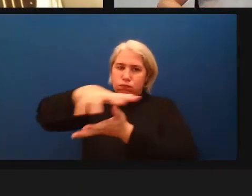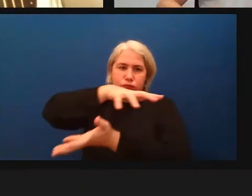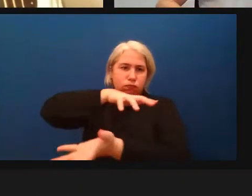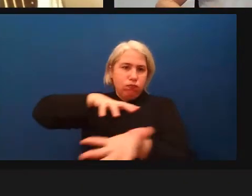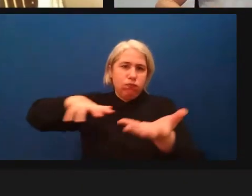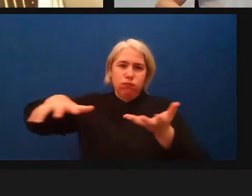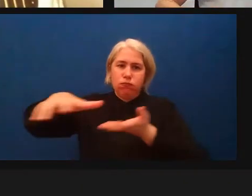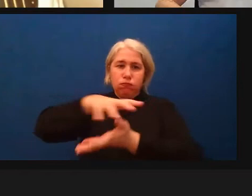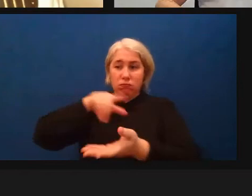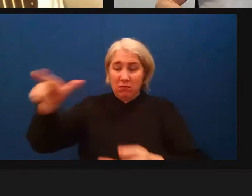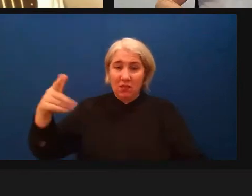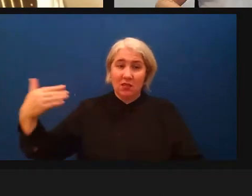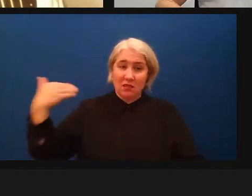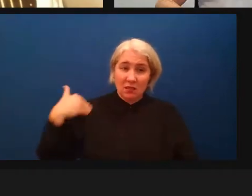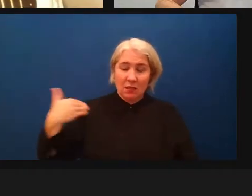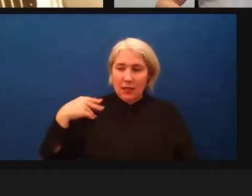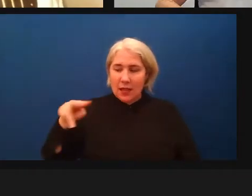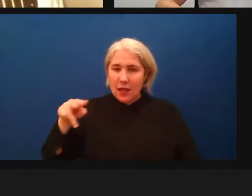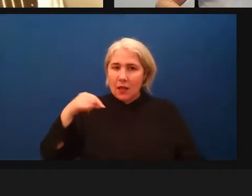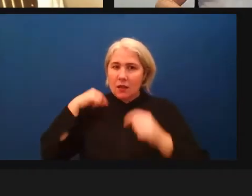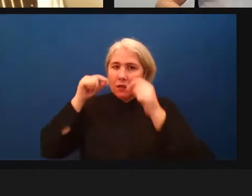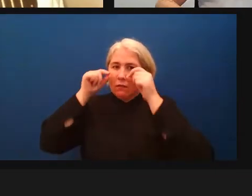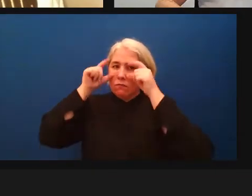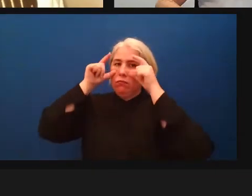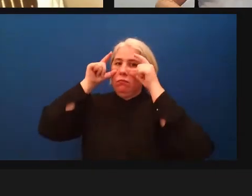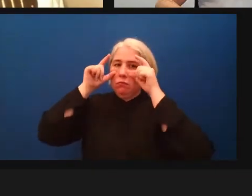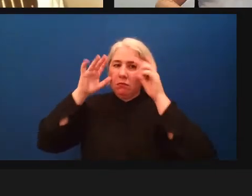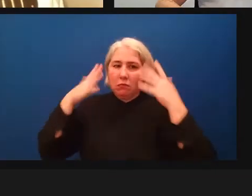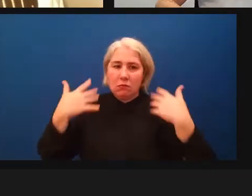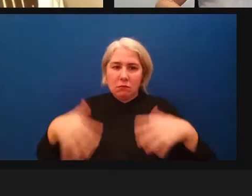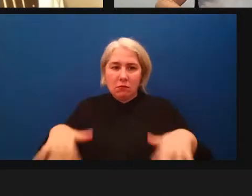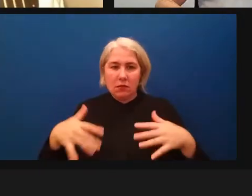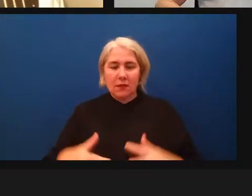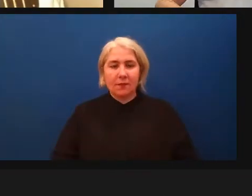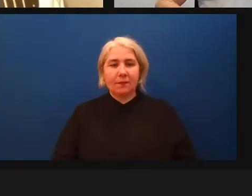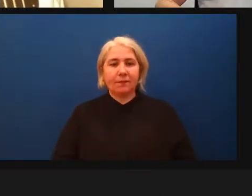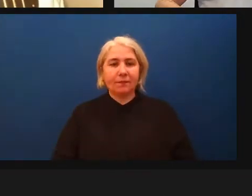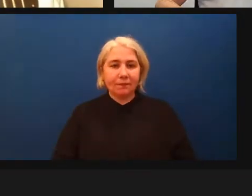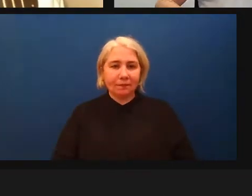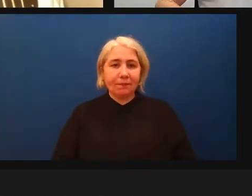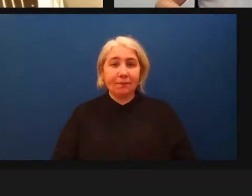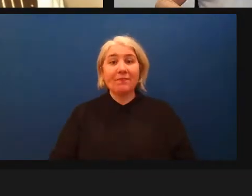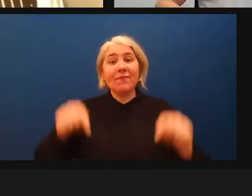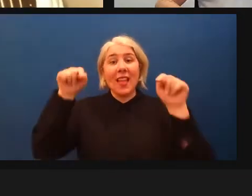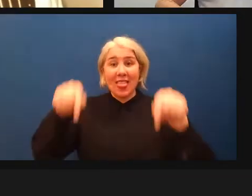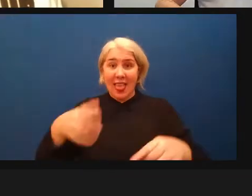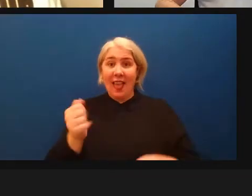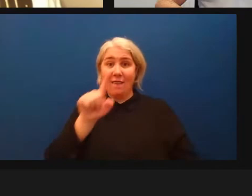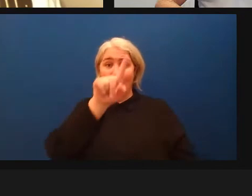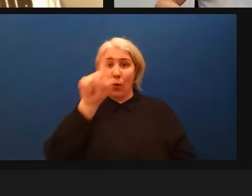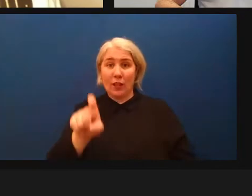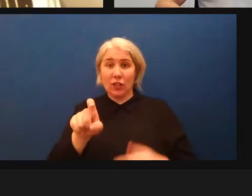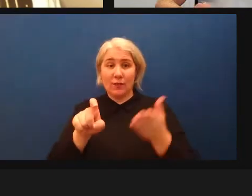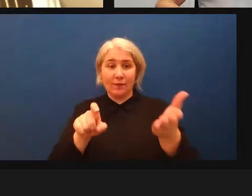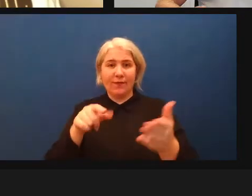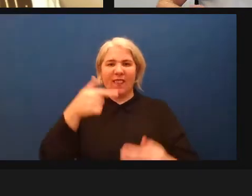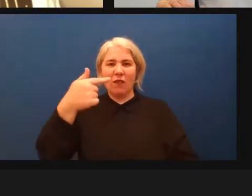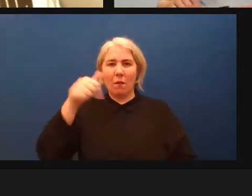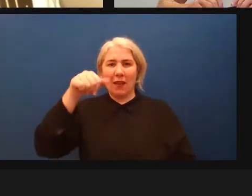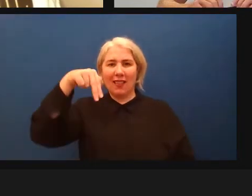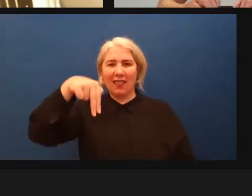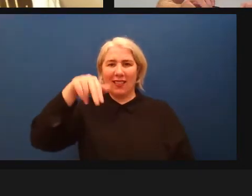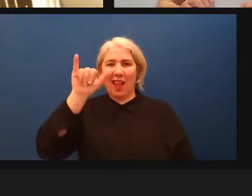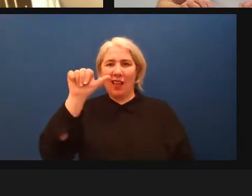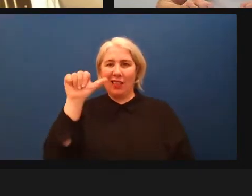us. Thank you, Jan. We have a question from Tanya Woods. Thank you so much, Jan. Part of the grand